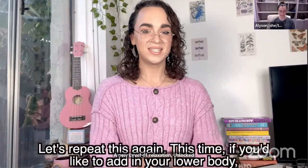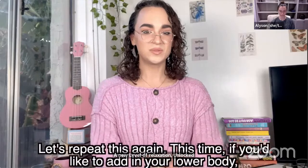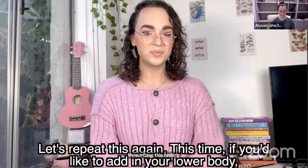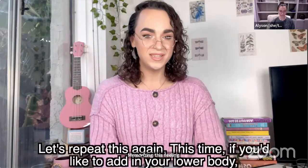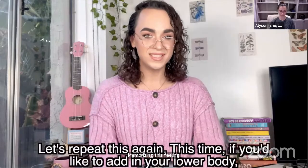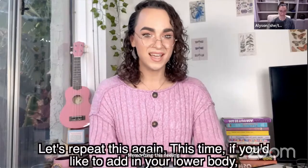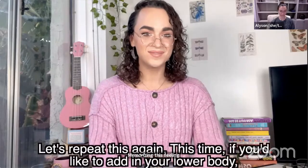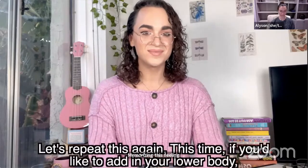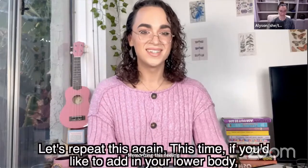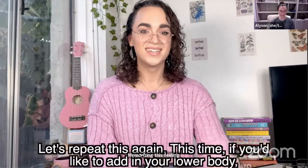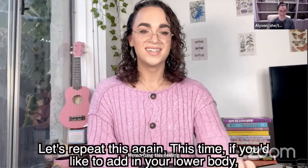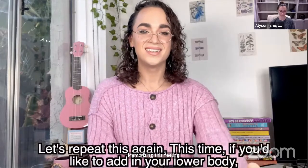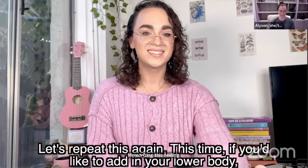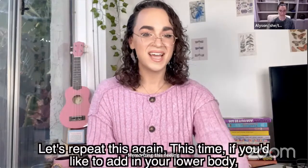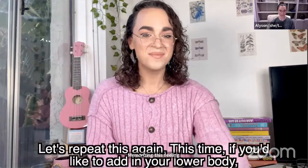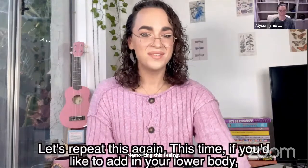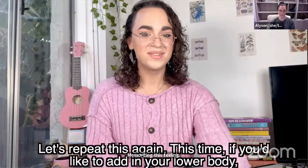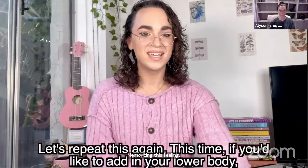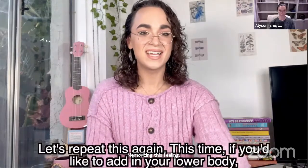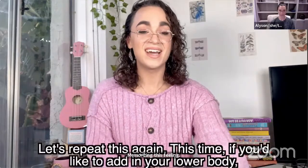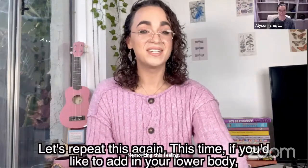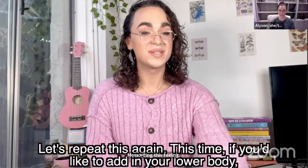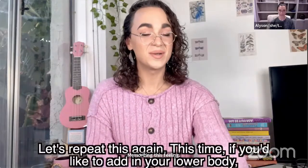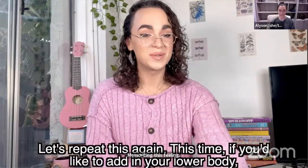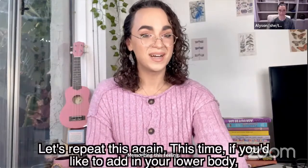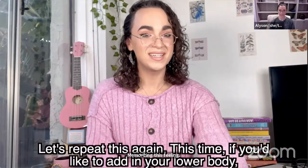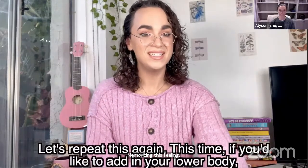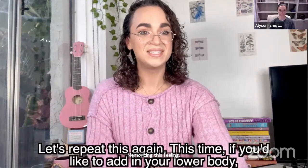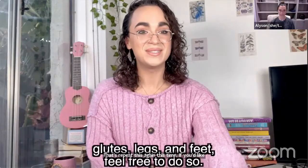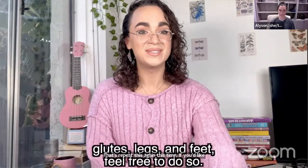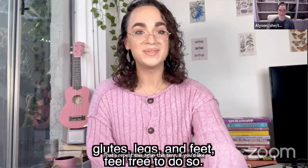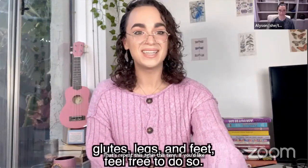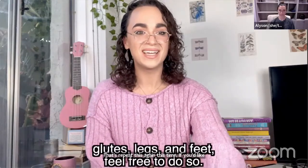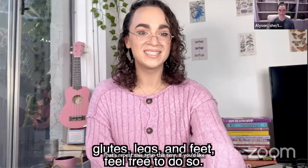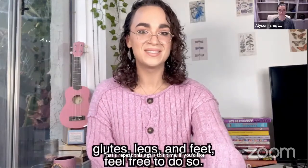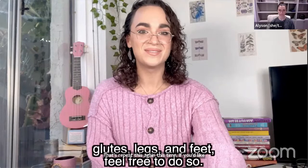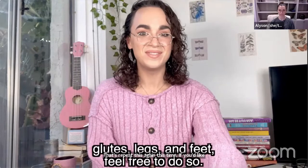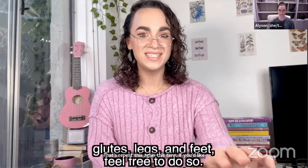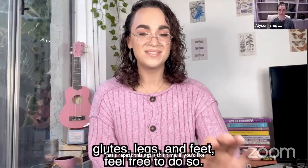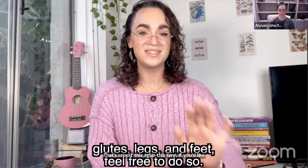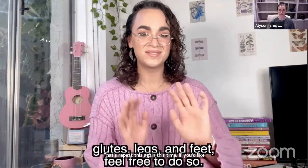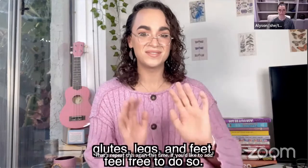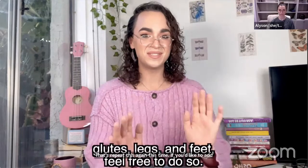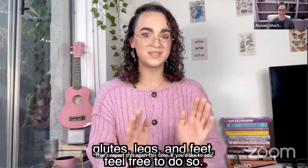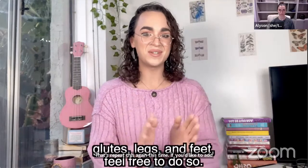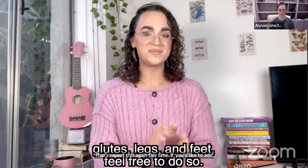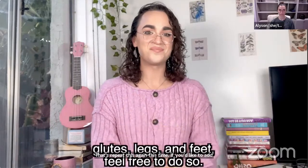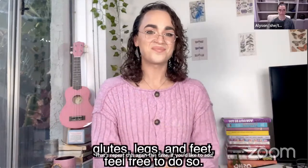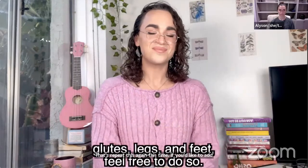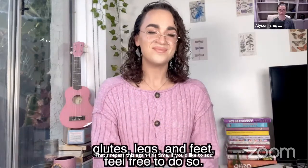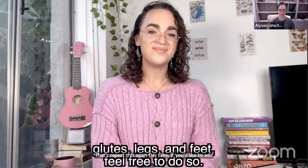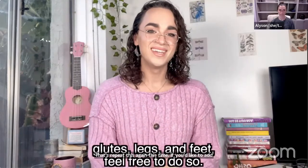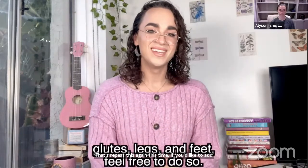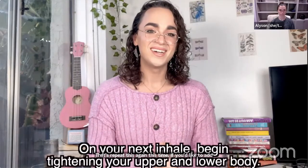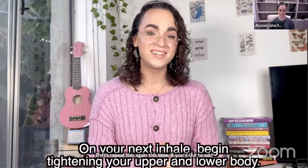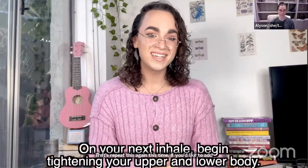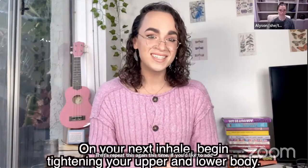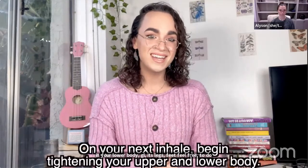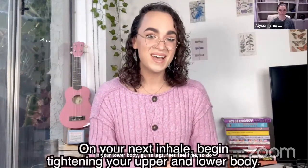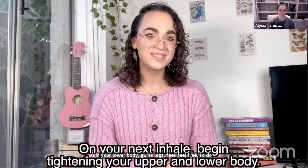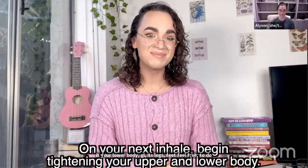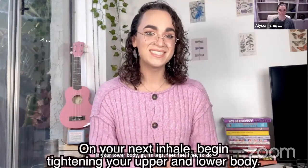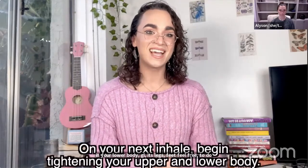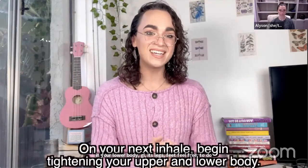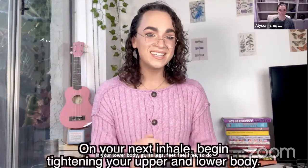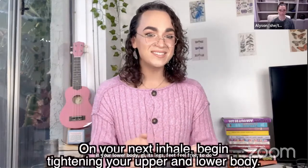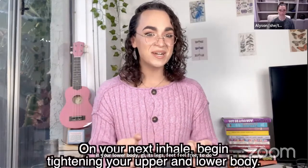Let's repeat this again. This time, if you'd like to add in your lower body, glutes, legs, feet, feel free to do so. On your next